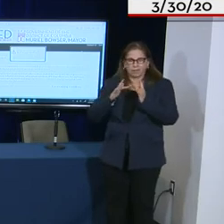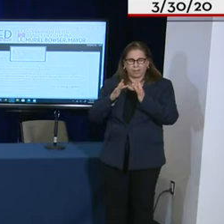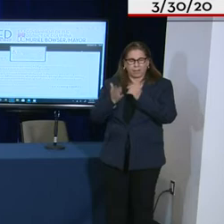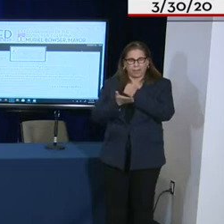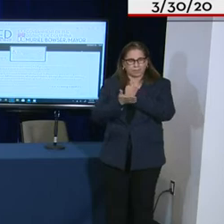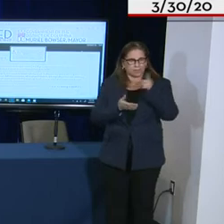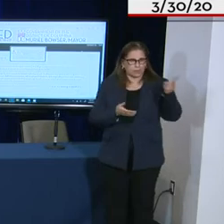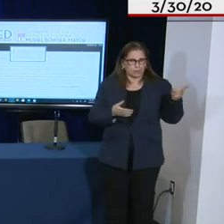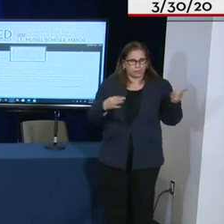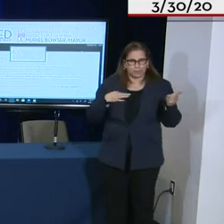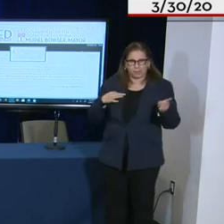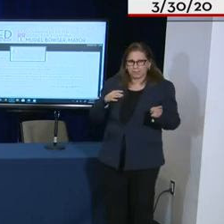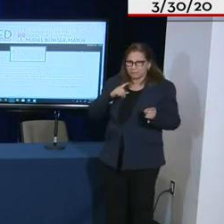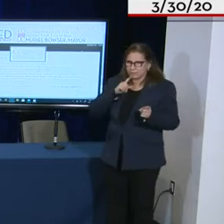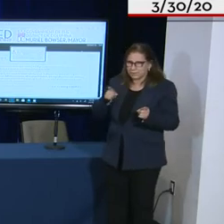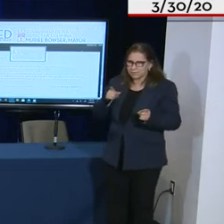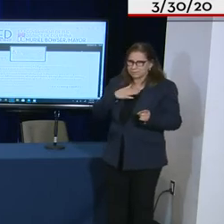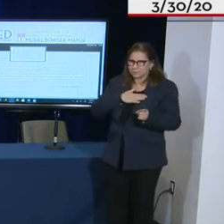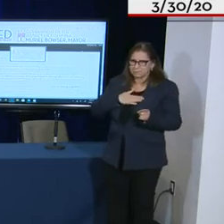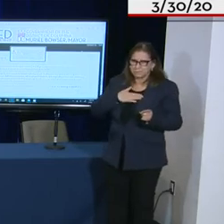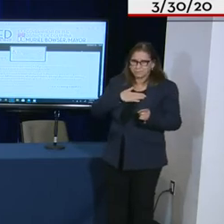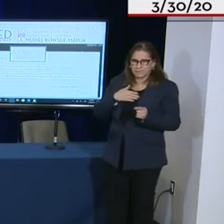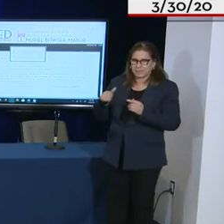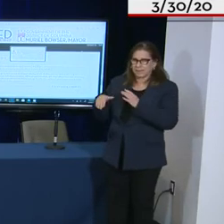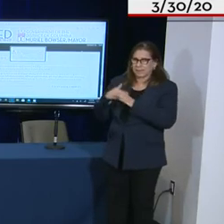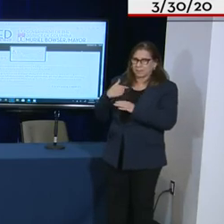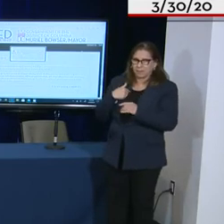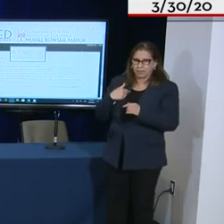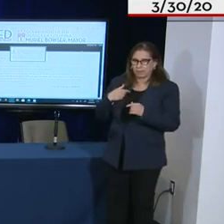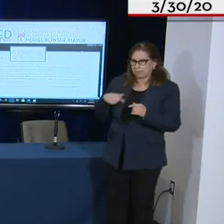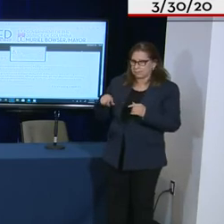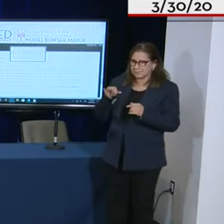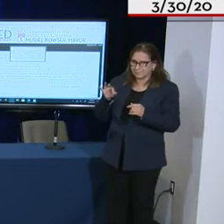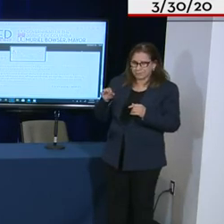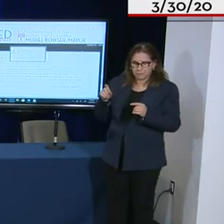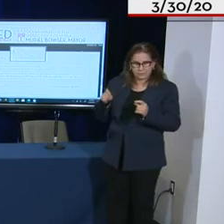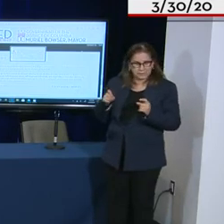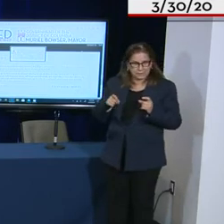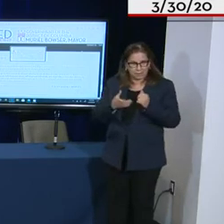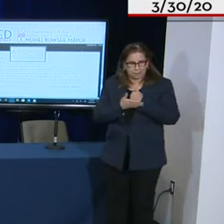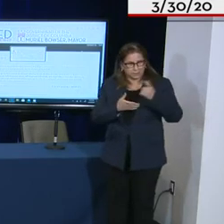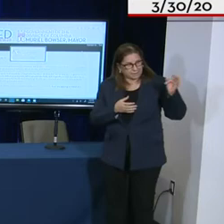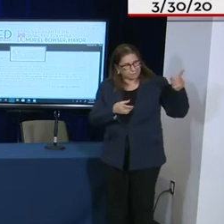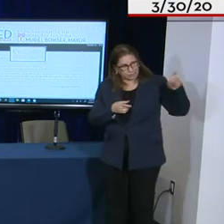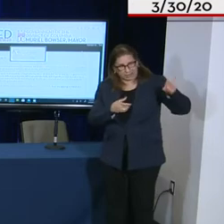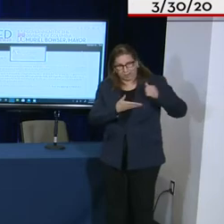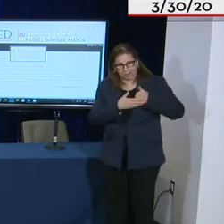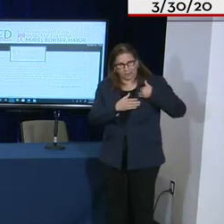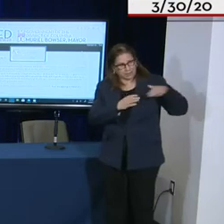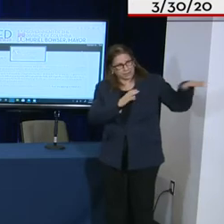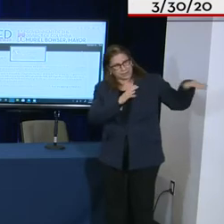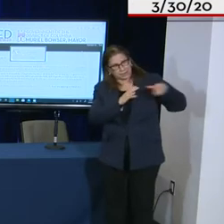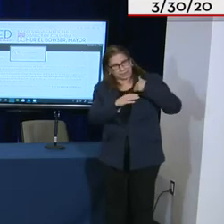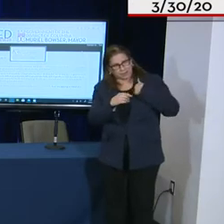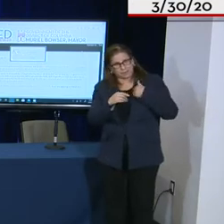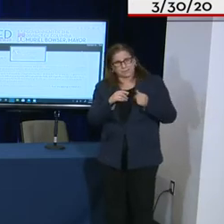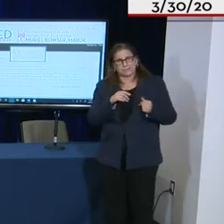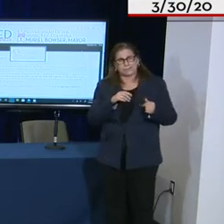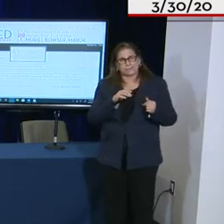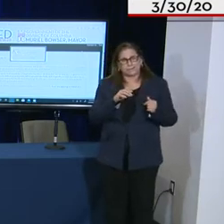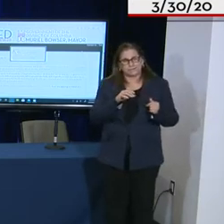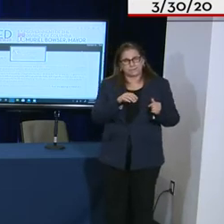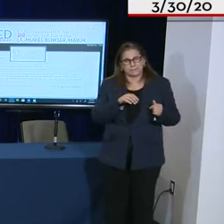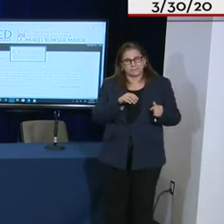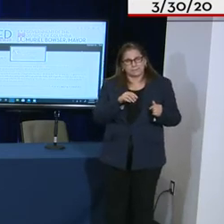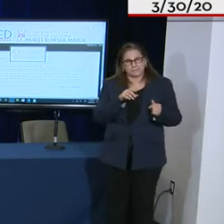all means, feel free to email us at denped.grants@dc.gov. We can certainly have some folks walk you through and try to assist if they